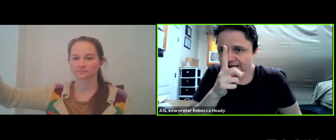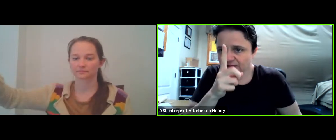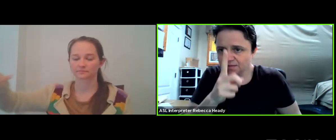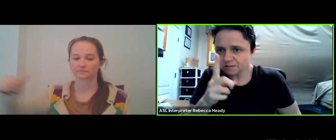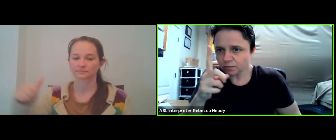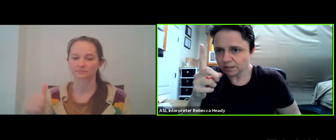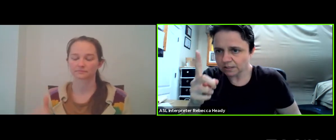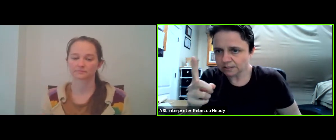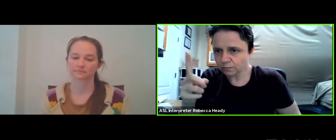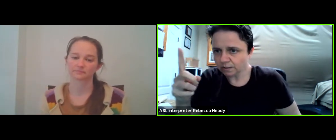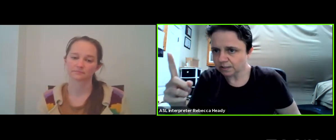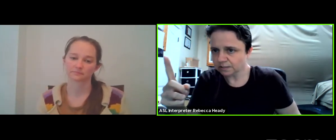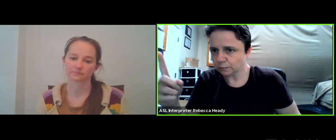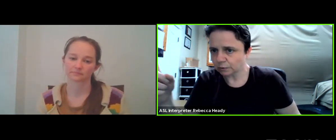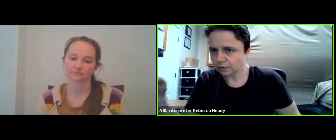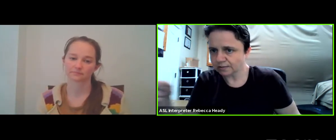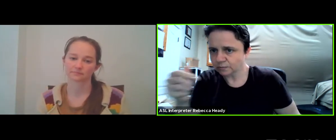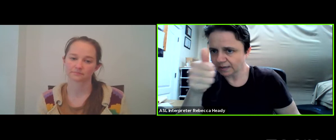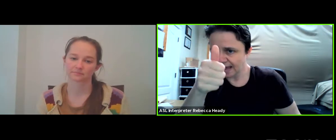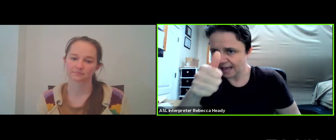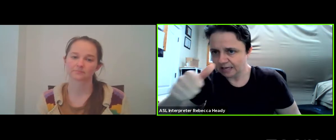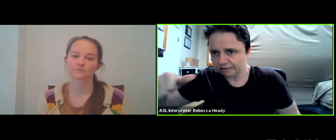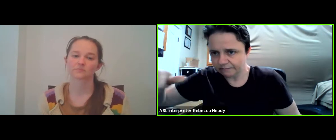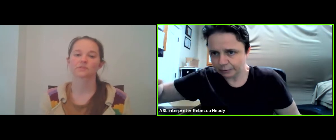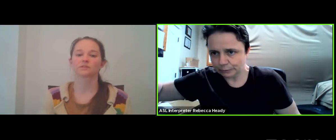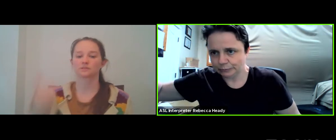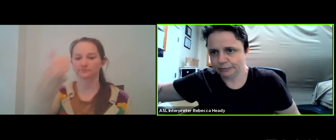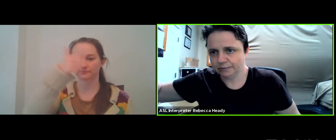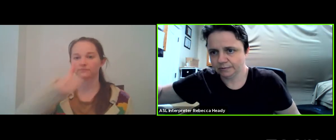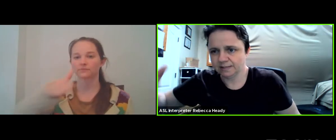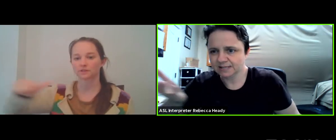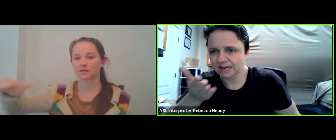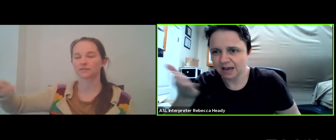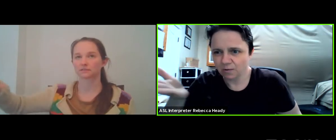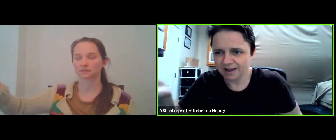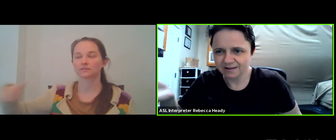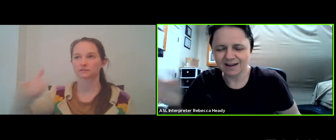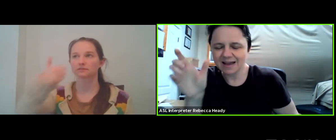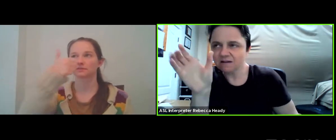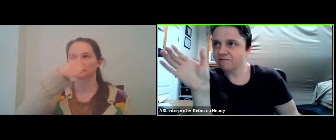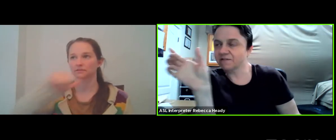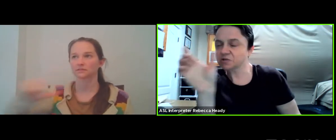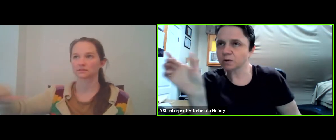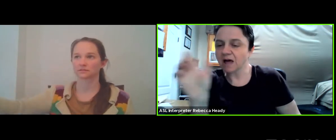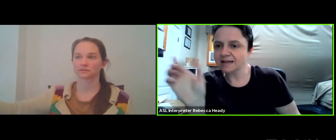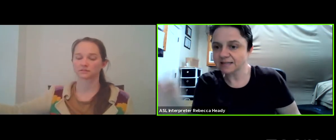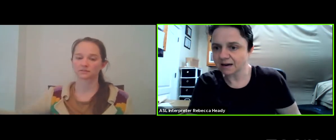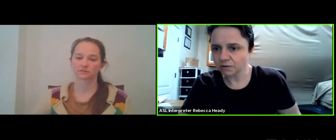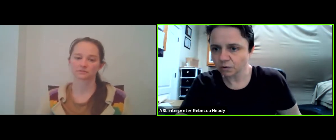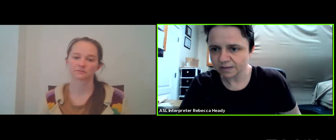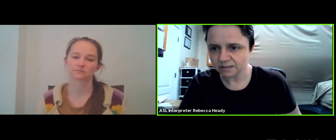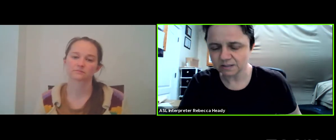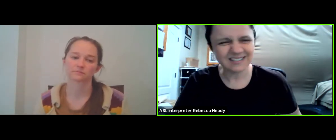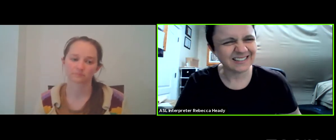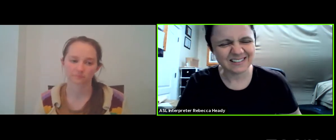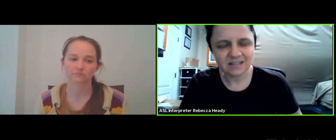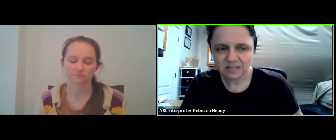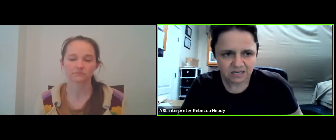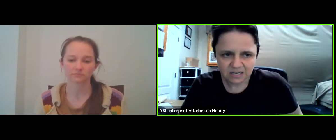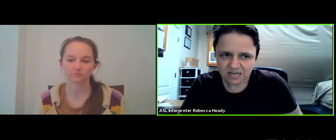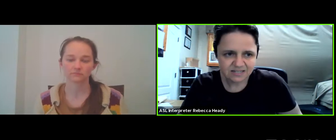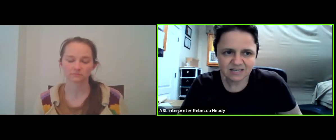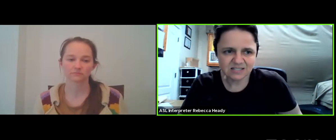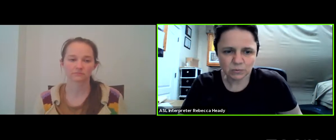So it means like this one, or this one, any of those. Okay. I kind of visualize that a little bit because